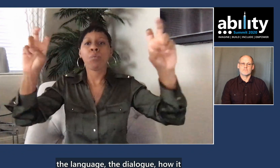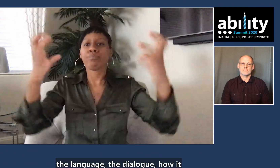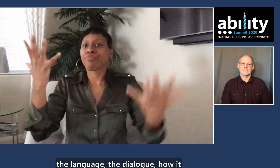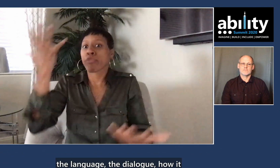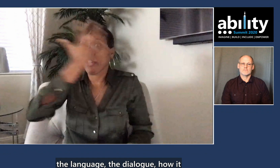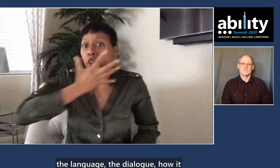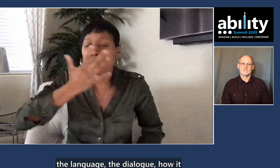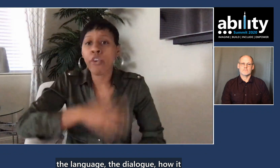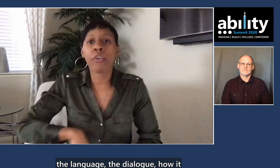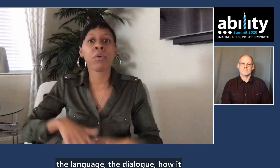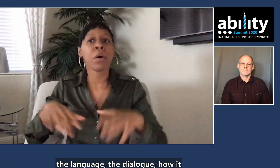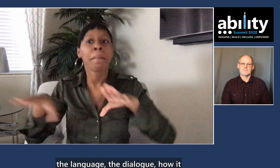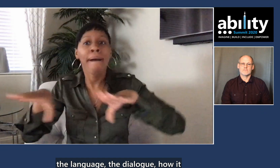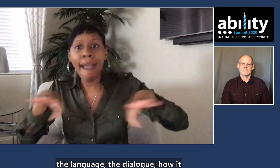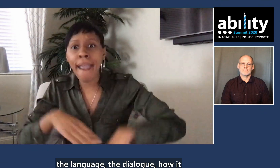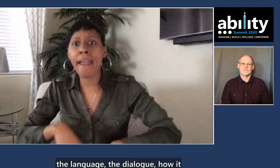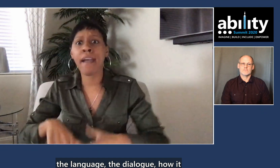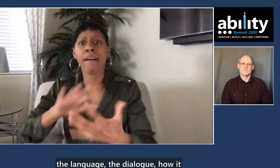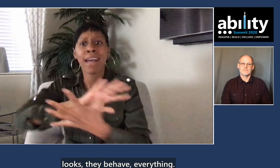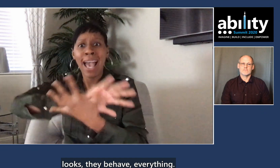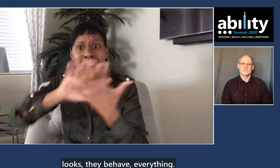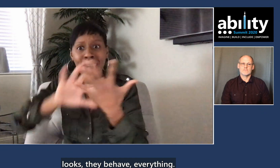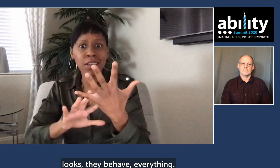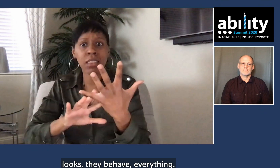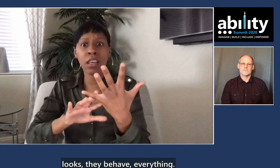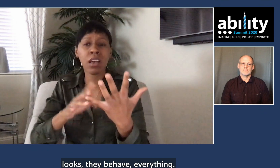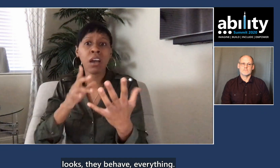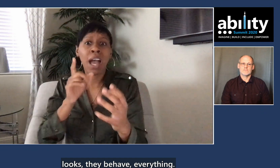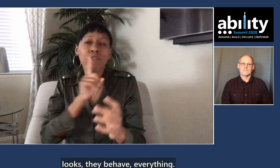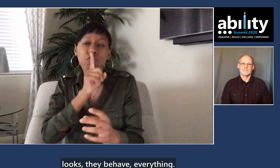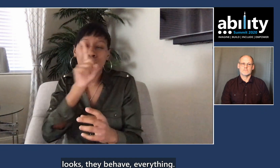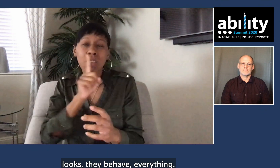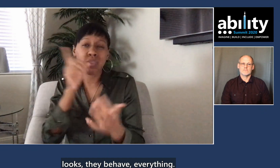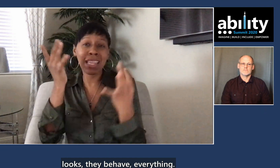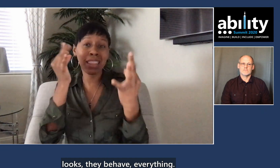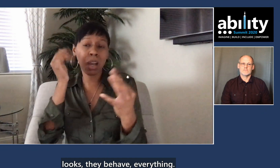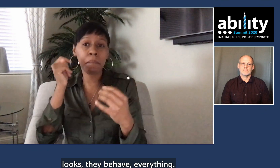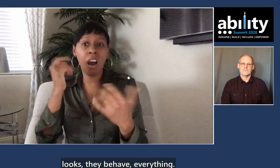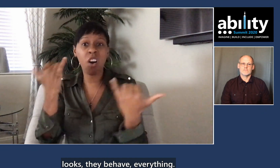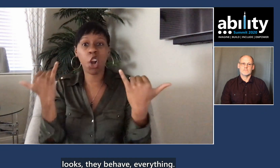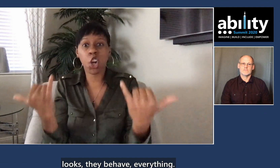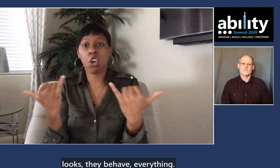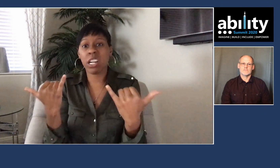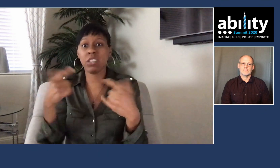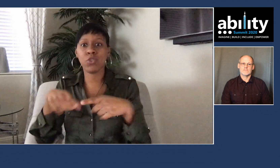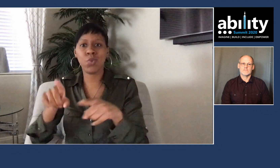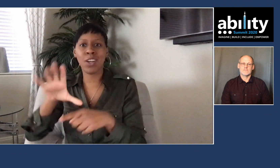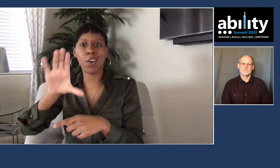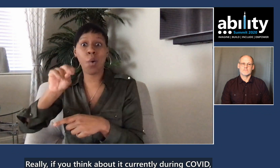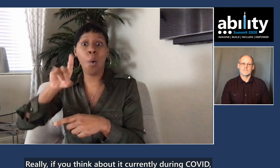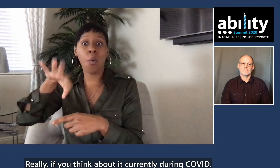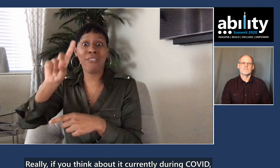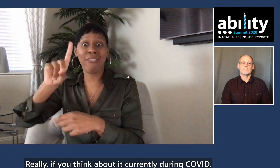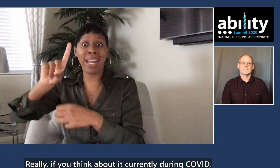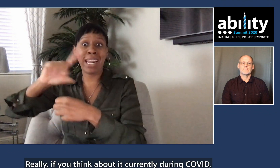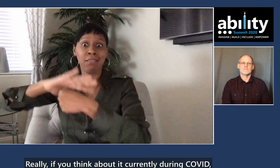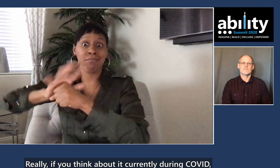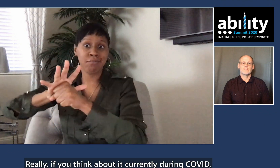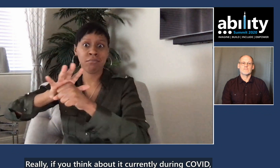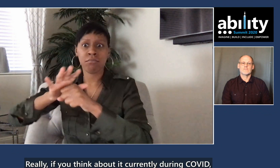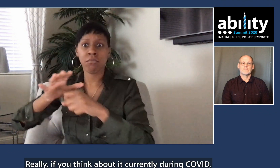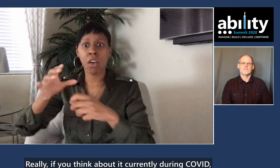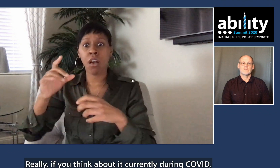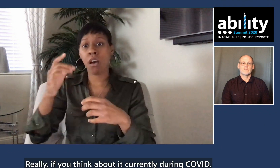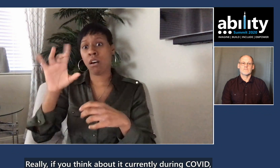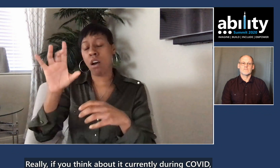dialogue, how it looks, they behave, everything. Really, if you think about it, currently